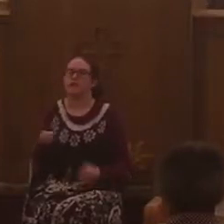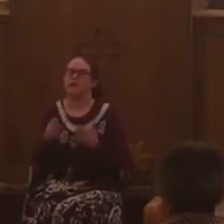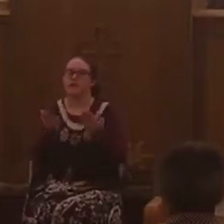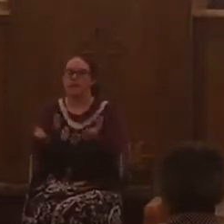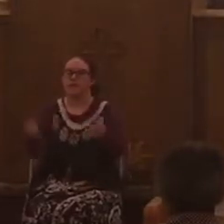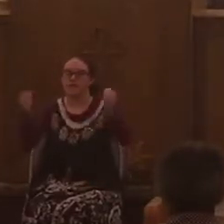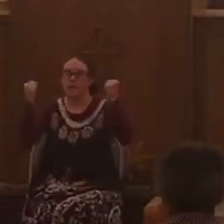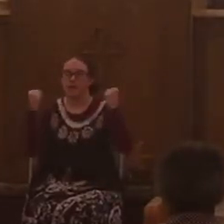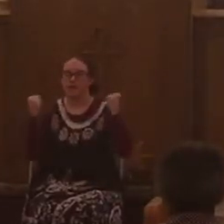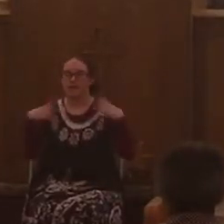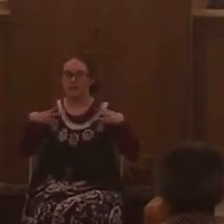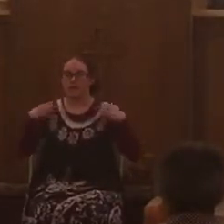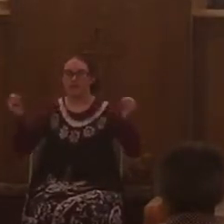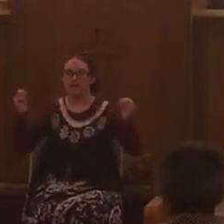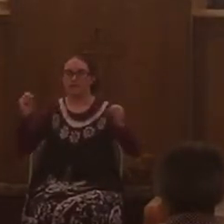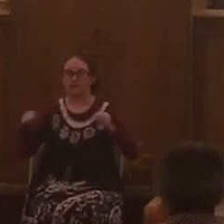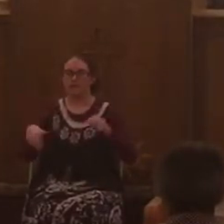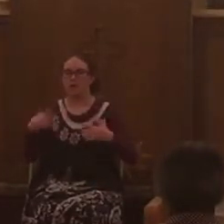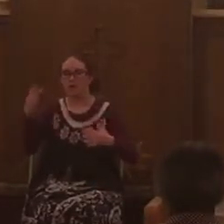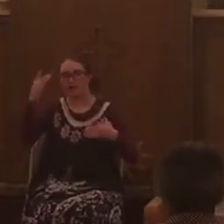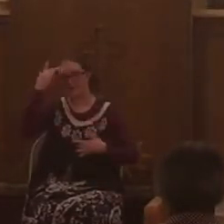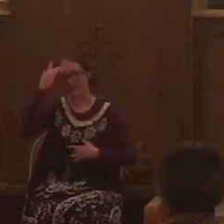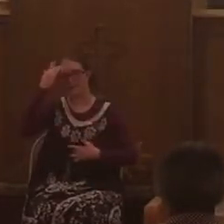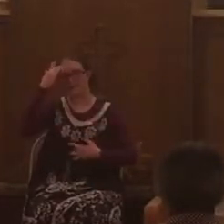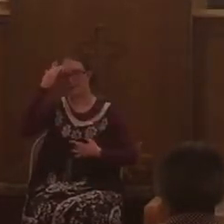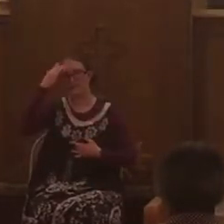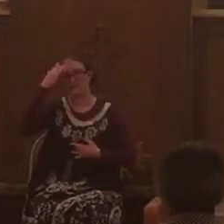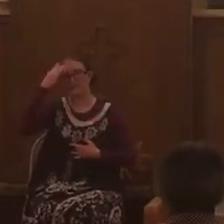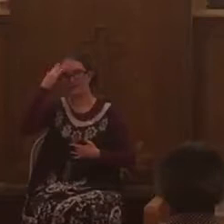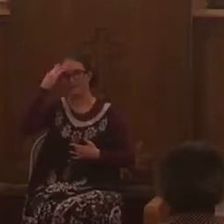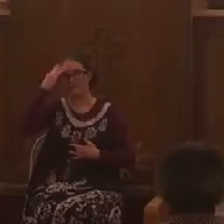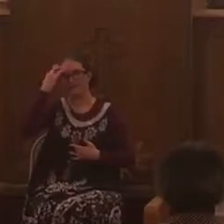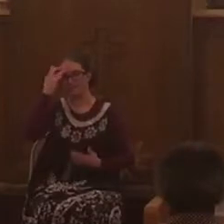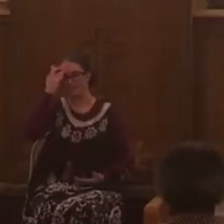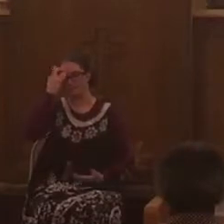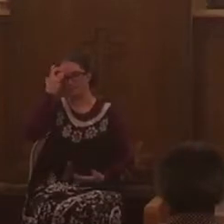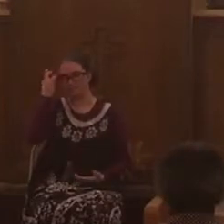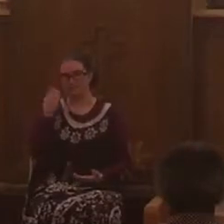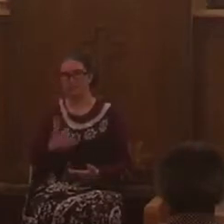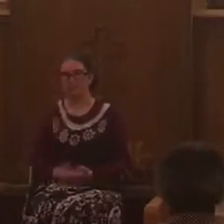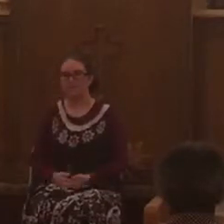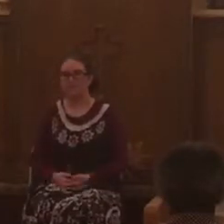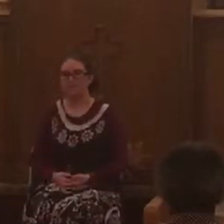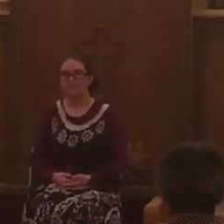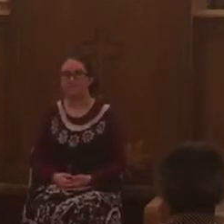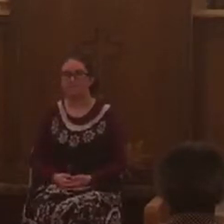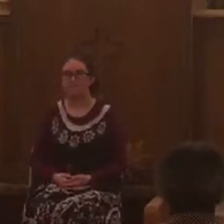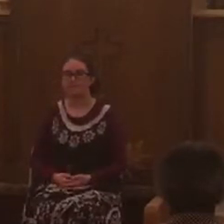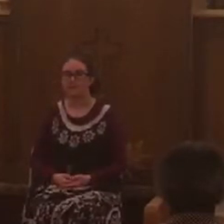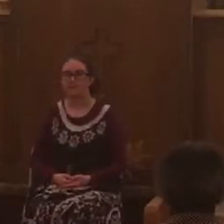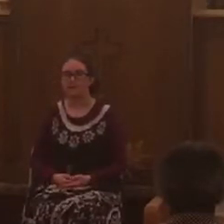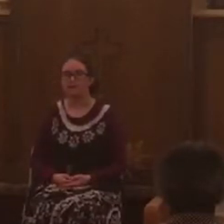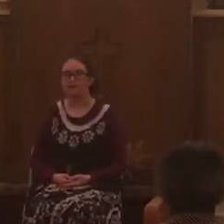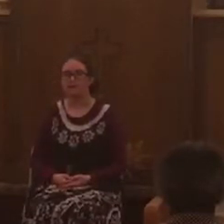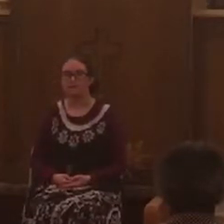them power to heal all manner of sickness and all manner of disease.